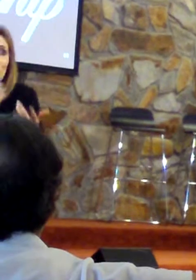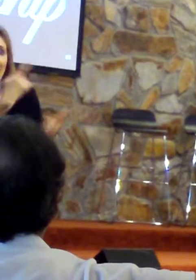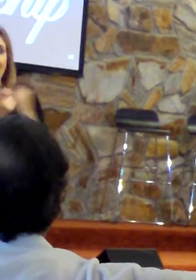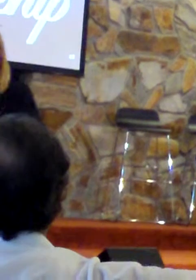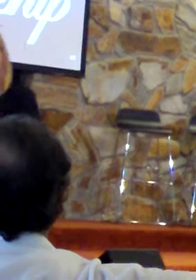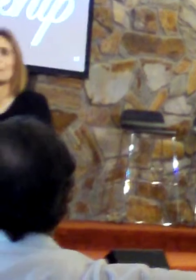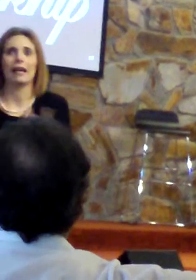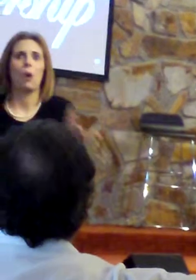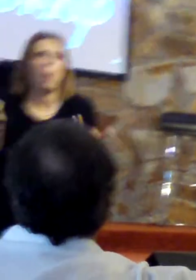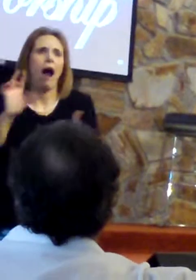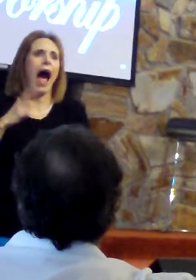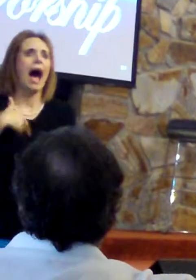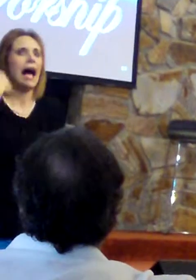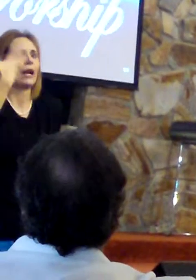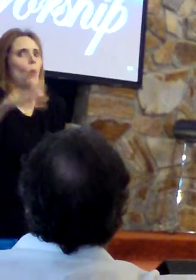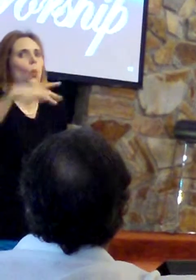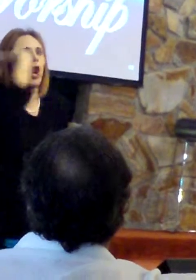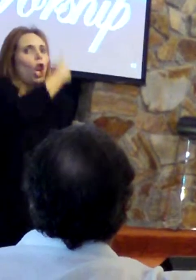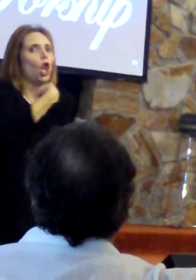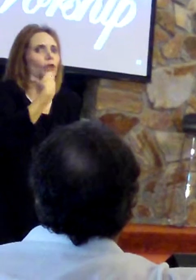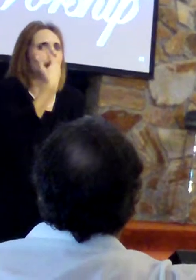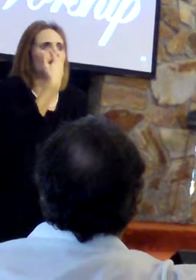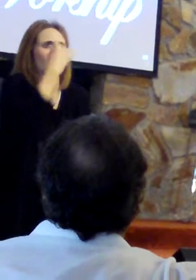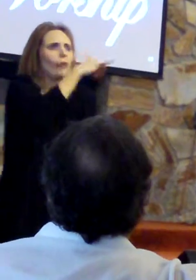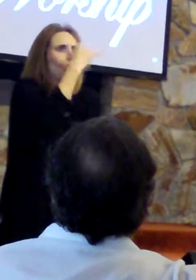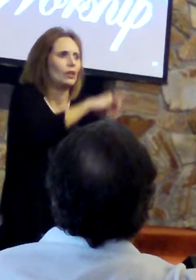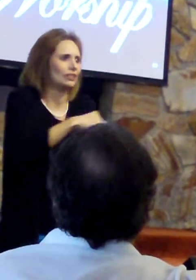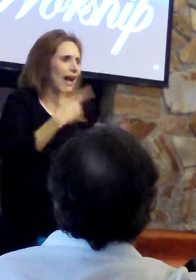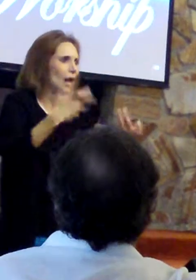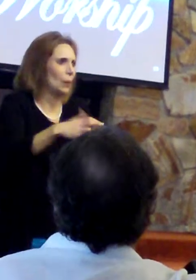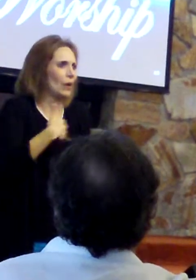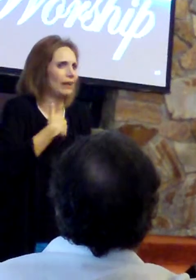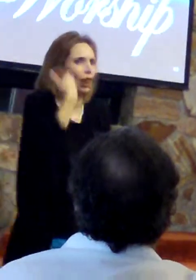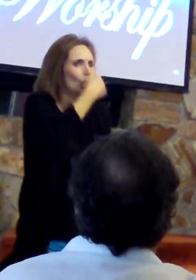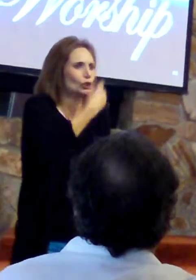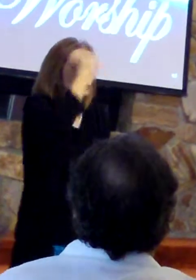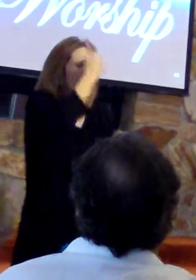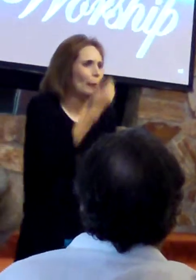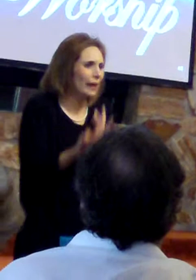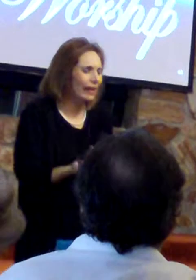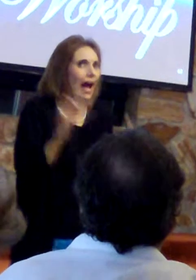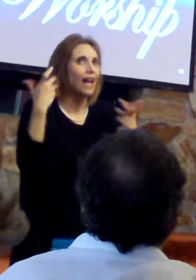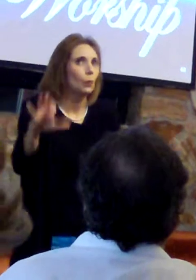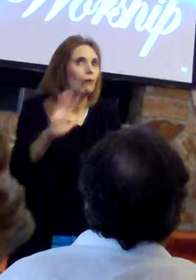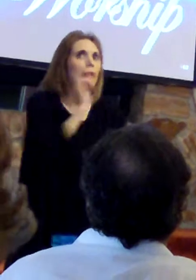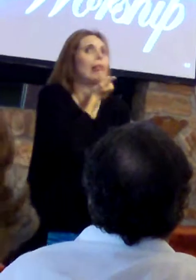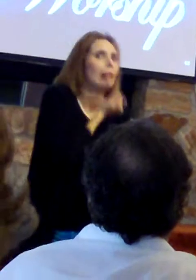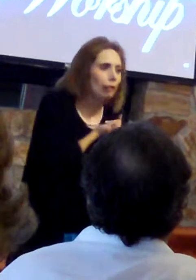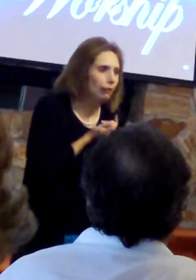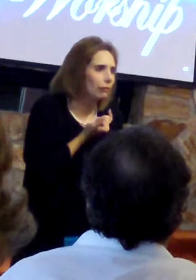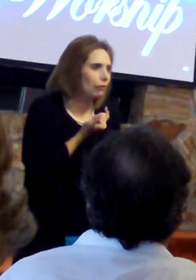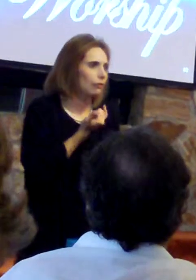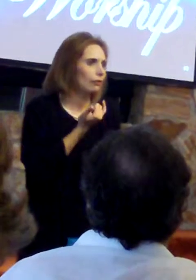I don't want to seem foolish. I don't want egg on my face. I don't want to mess this up, God.